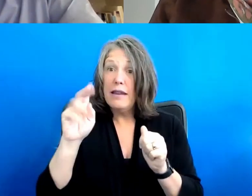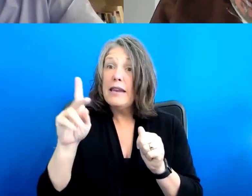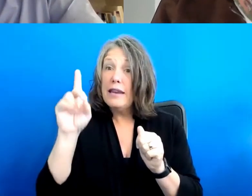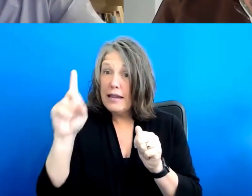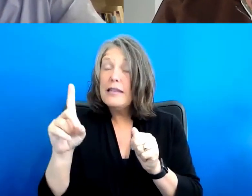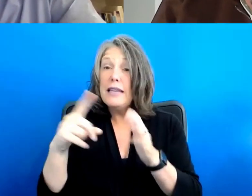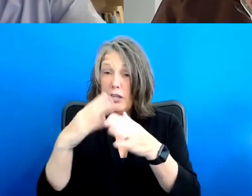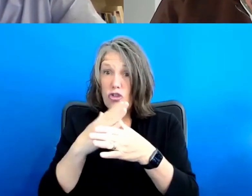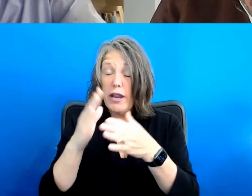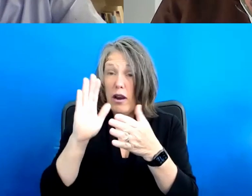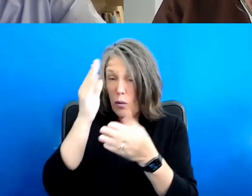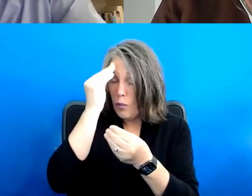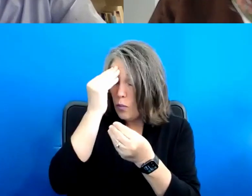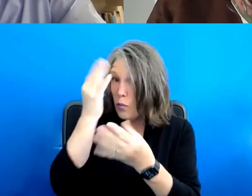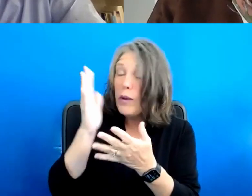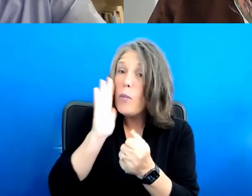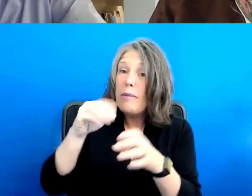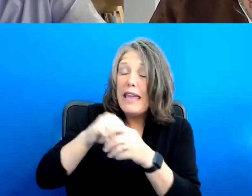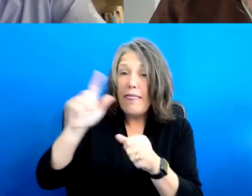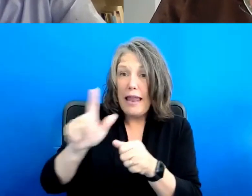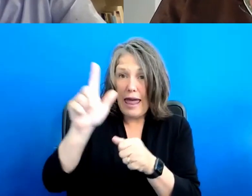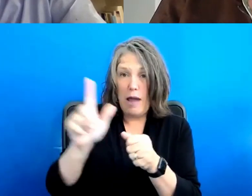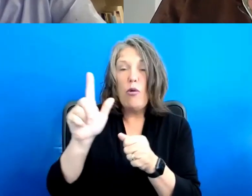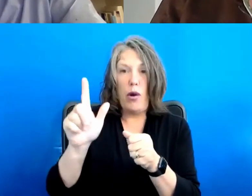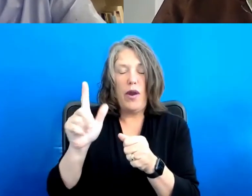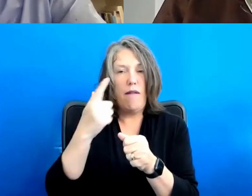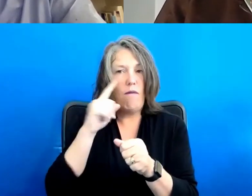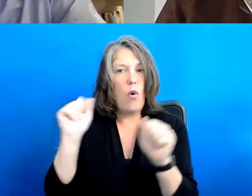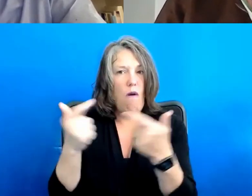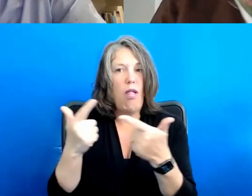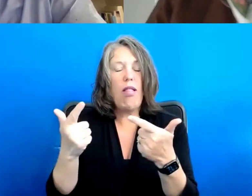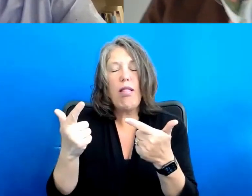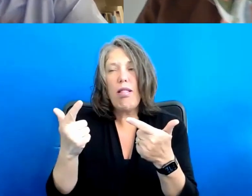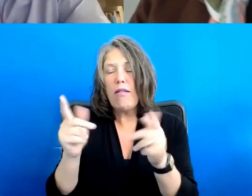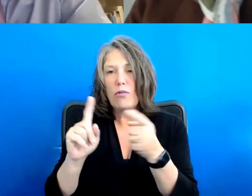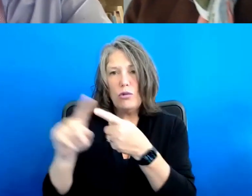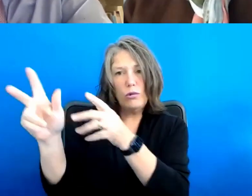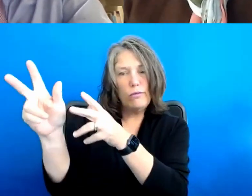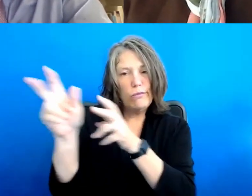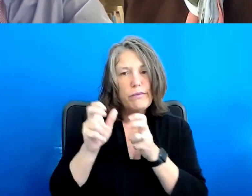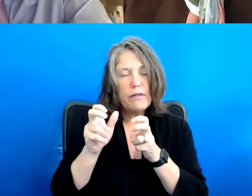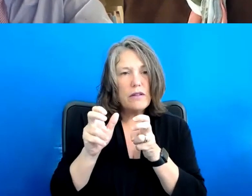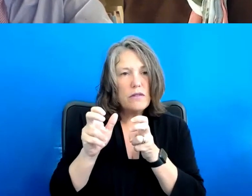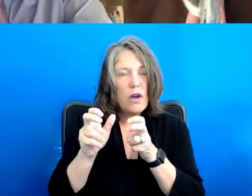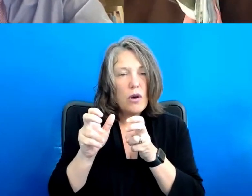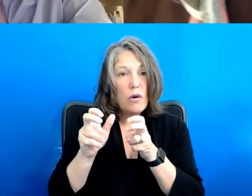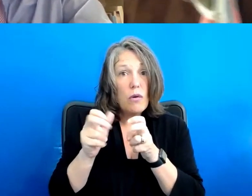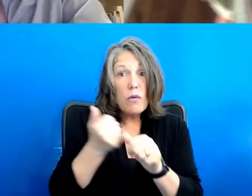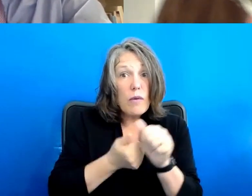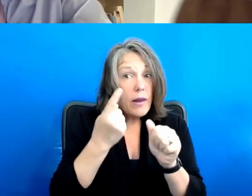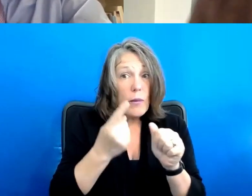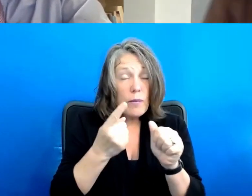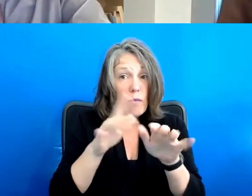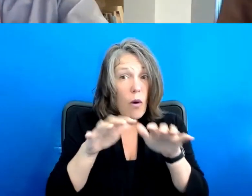in the library that we do have. And so let me see some other questions. Is there anyone here in our audience at St. Cloud State that has